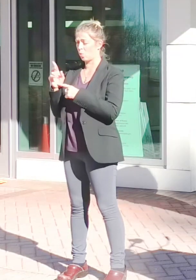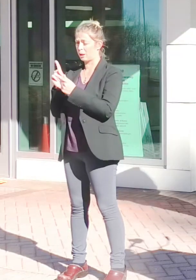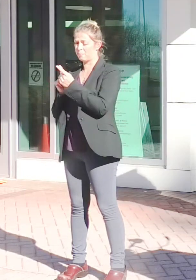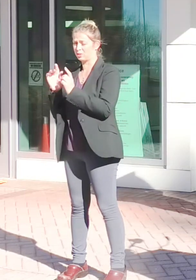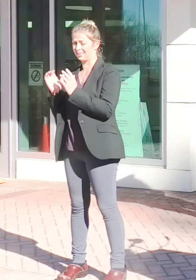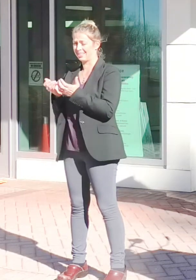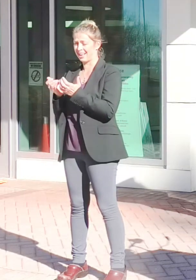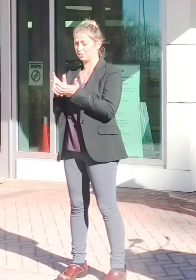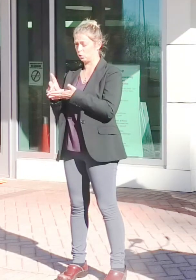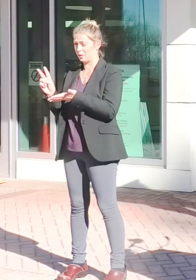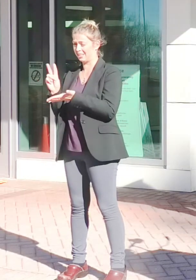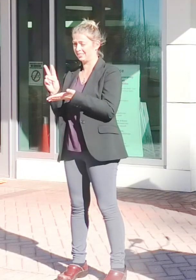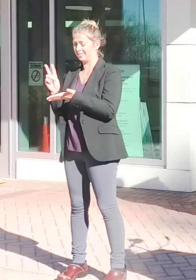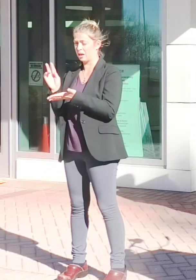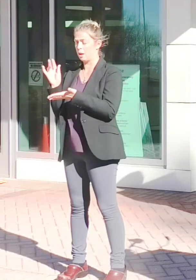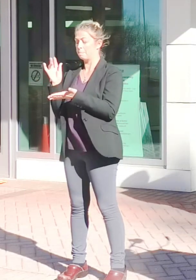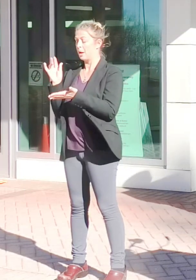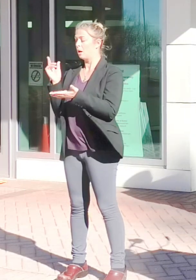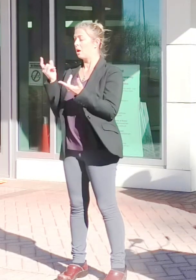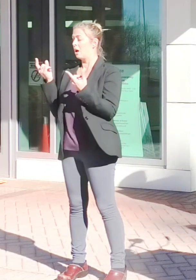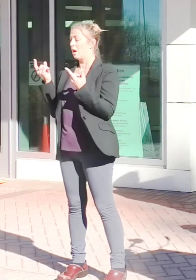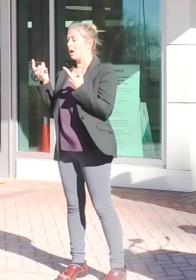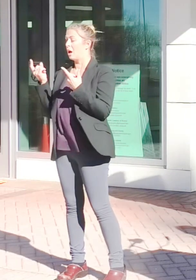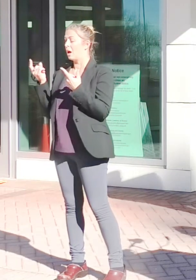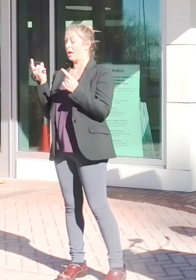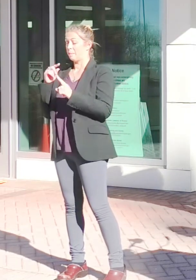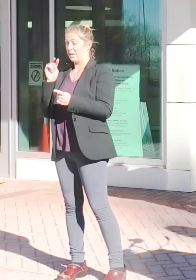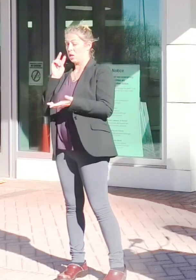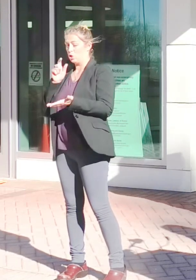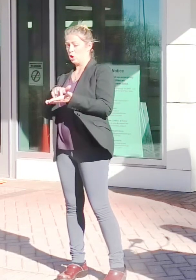they see the numbers spiking and want to cancel? Is